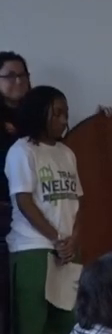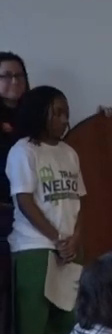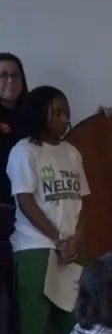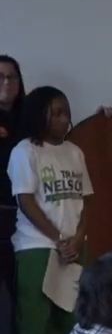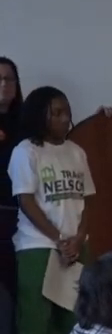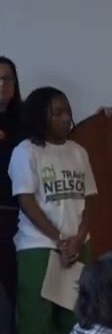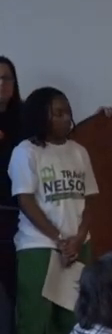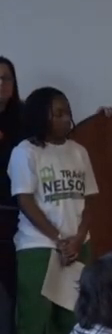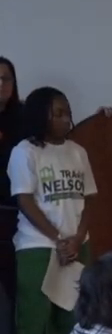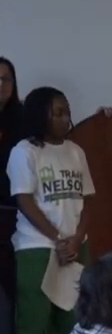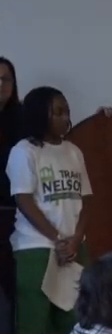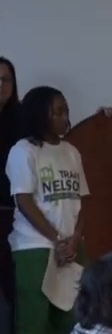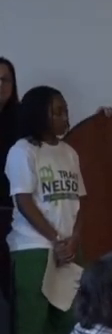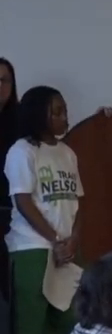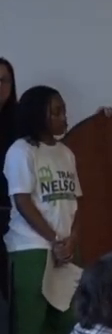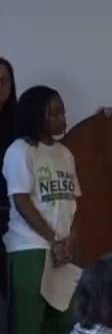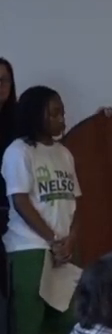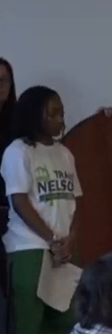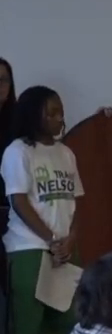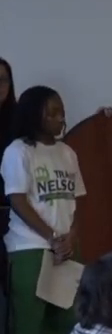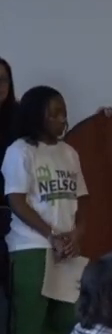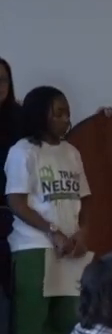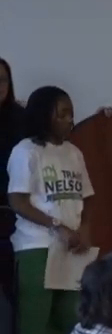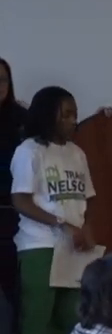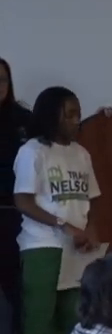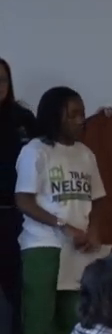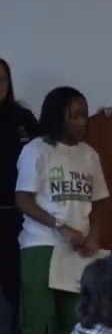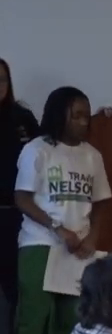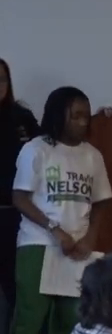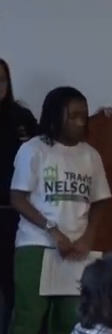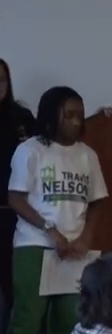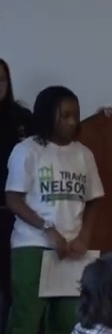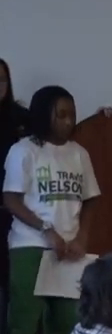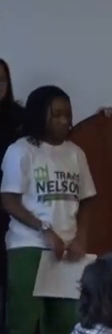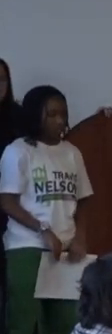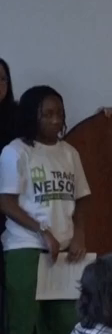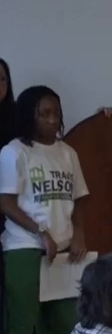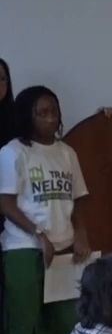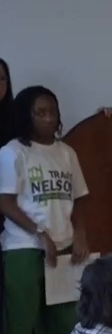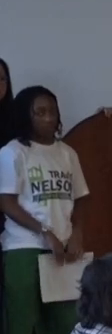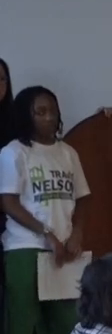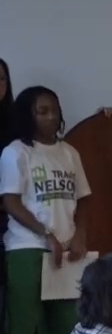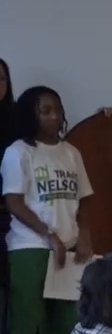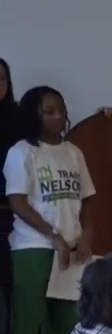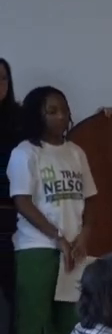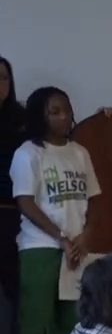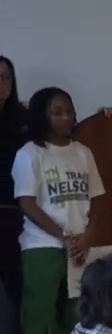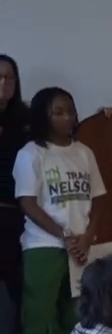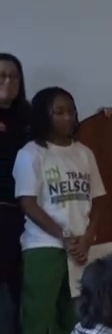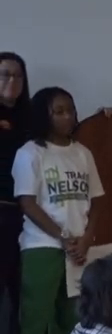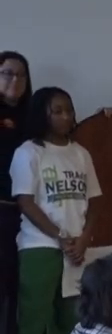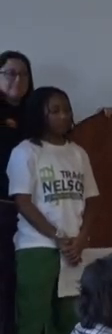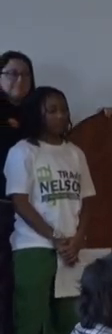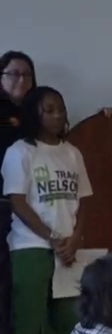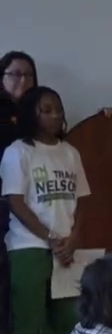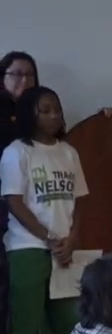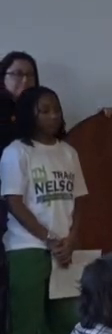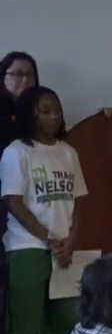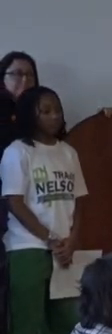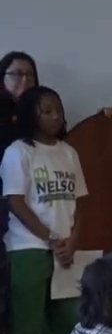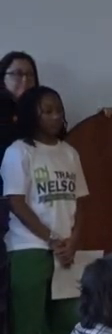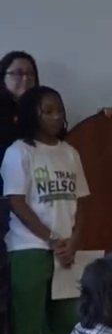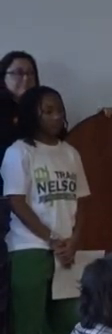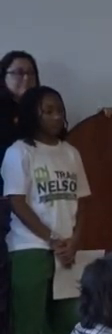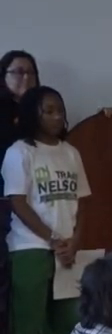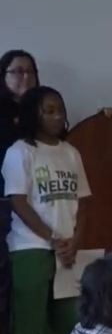that is a big part of the work that I'm doing in the Oregon State Legislature, is doing what I can on a state level to address those gaps